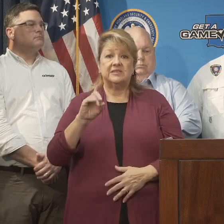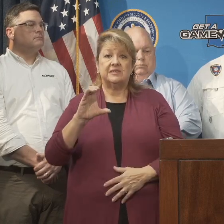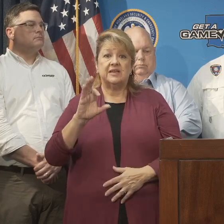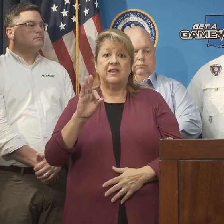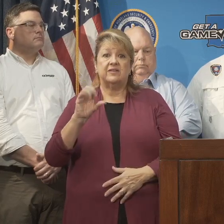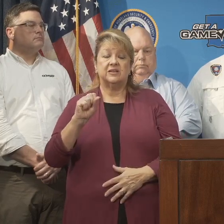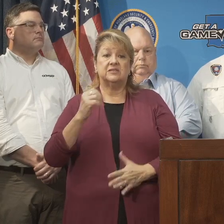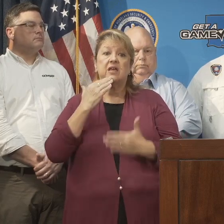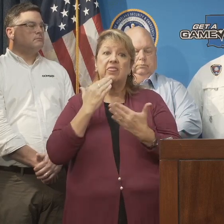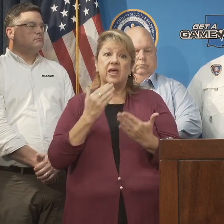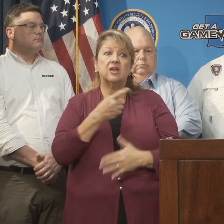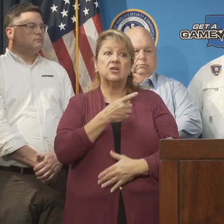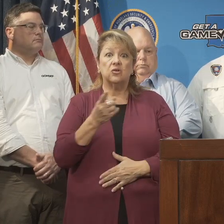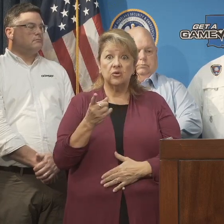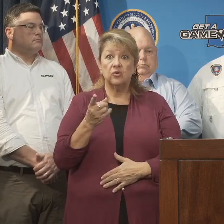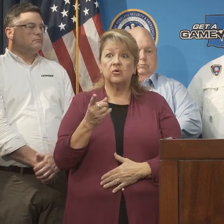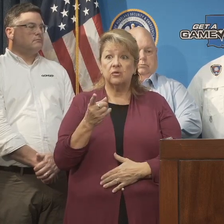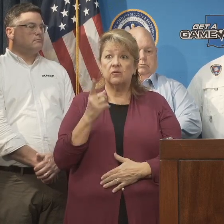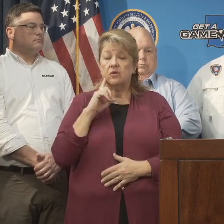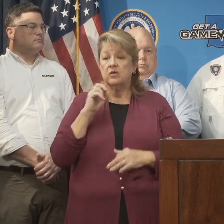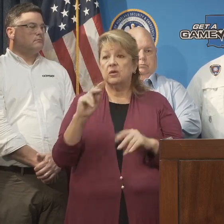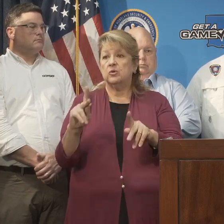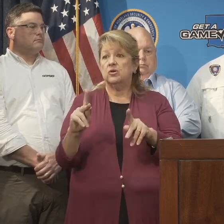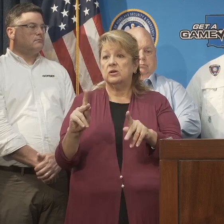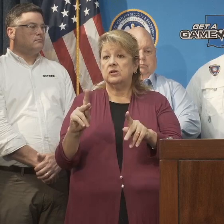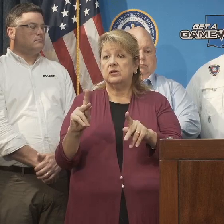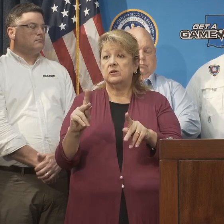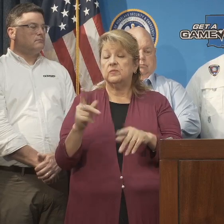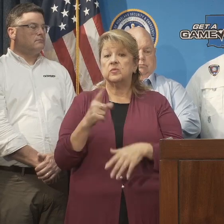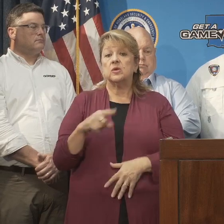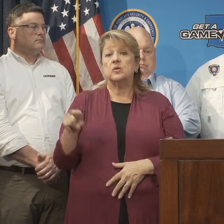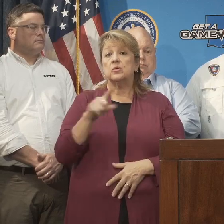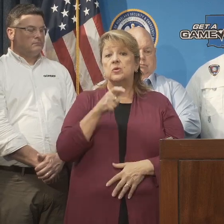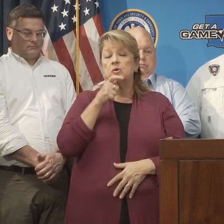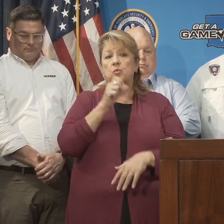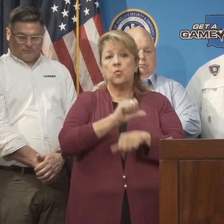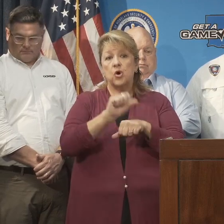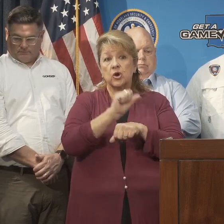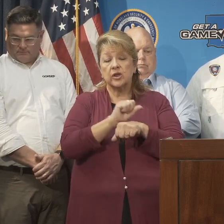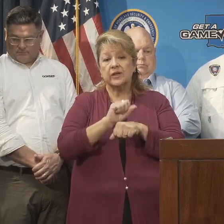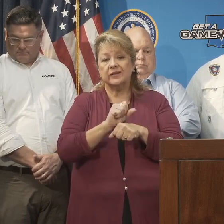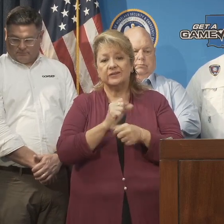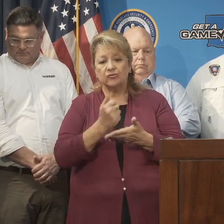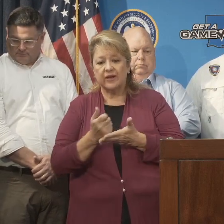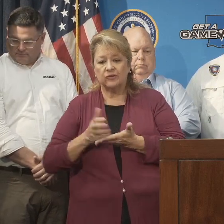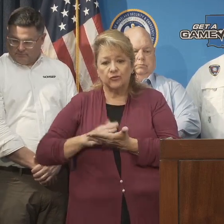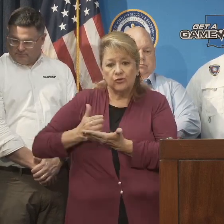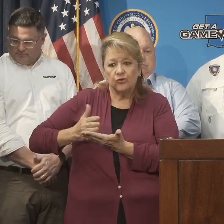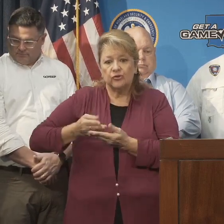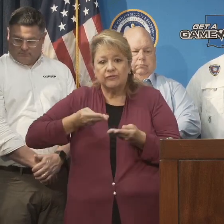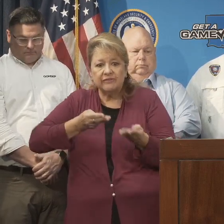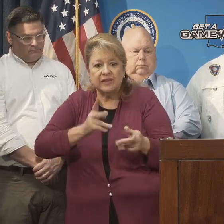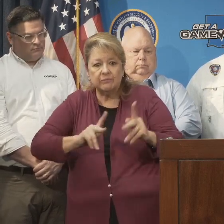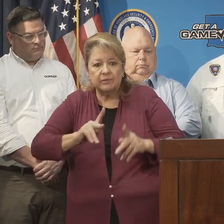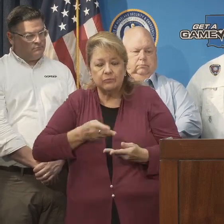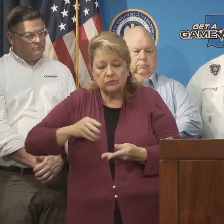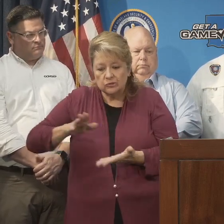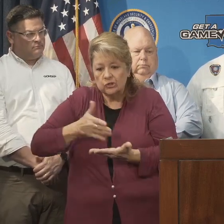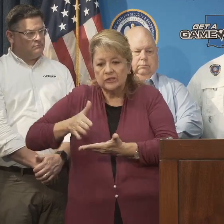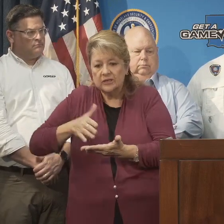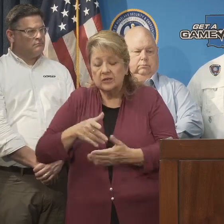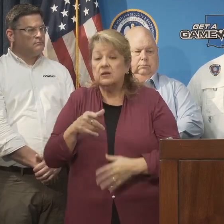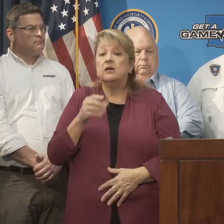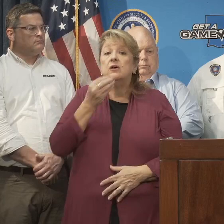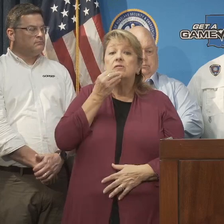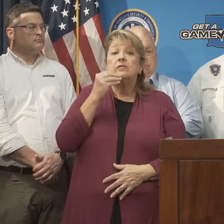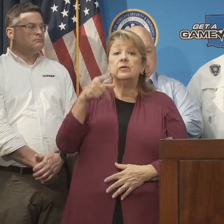so much for this opportunity. For those who are working to feed people on the ground, and always for the food